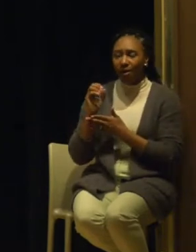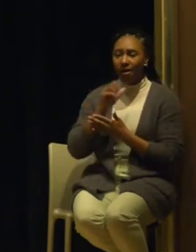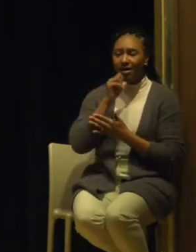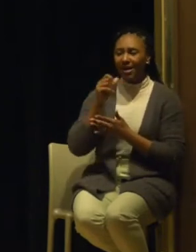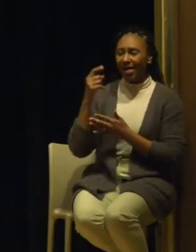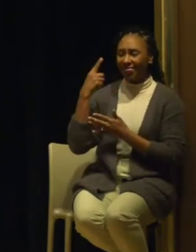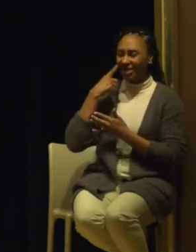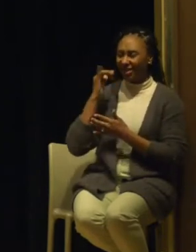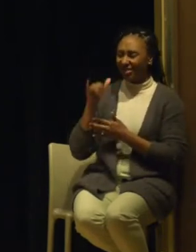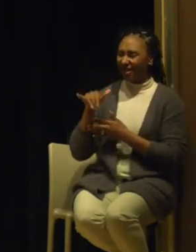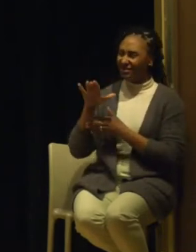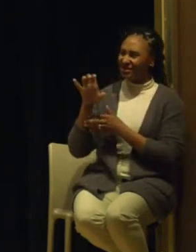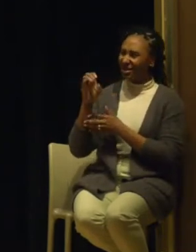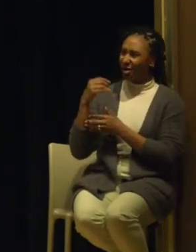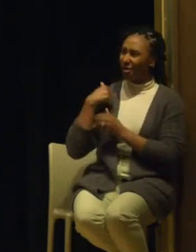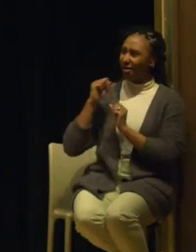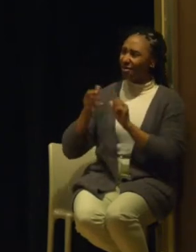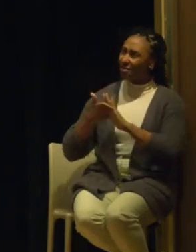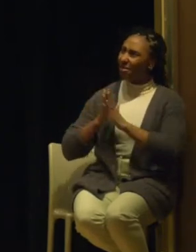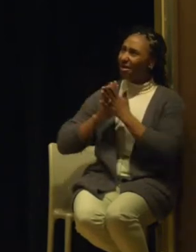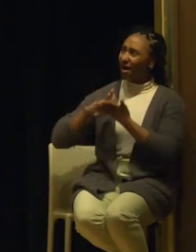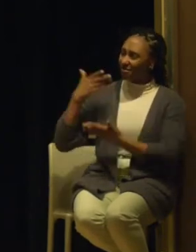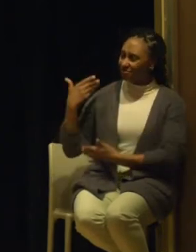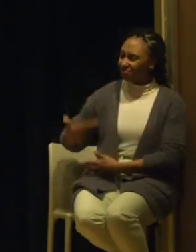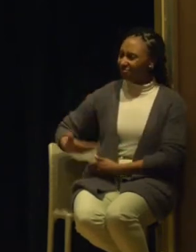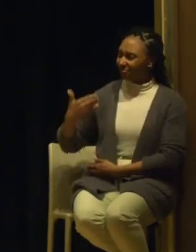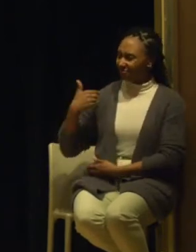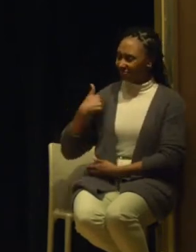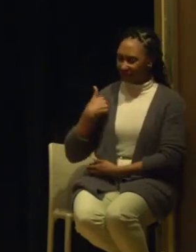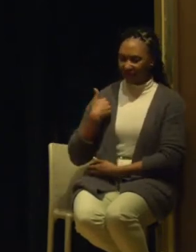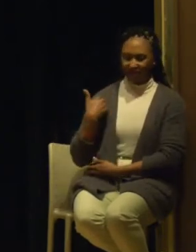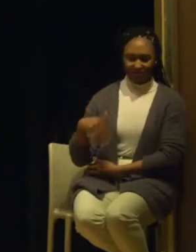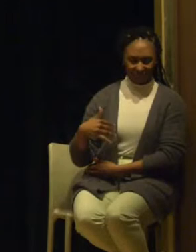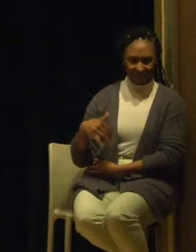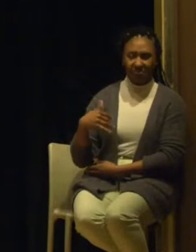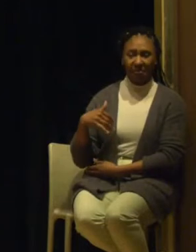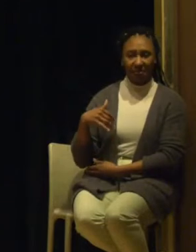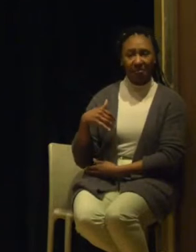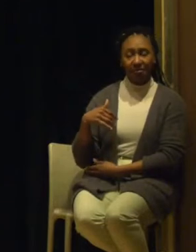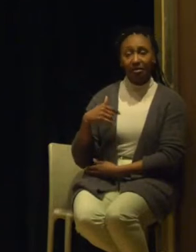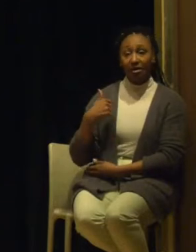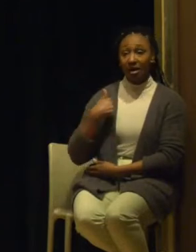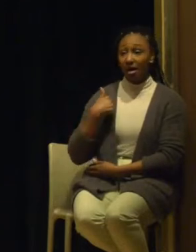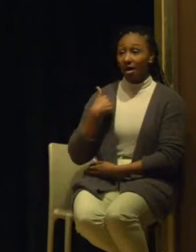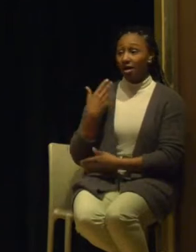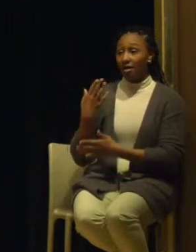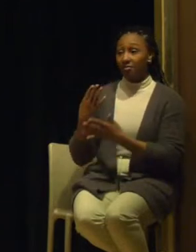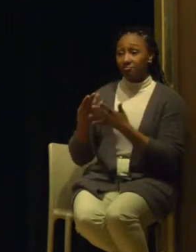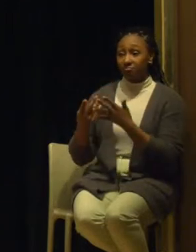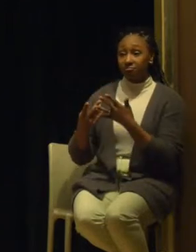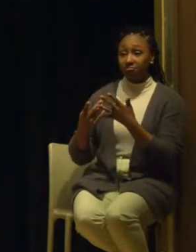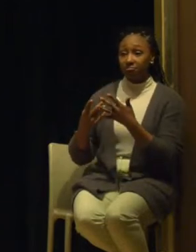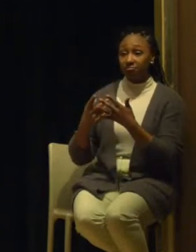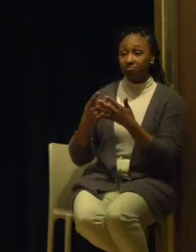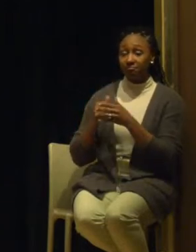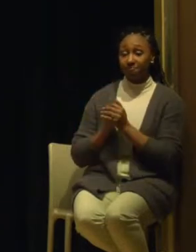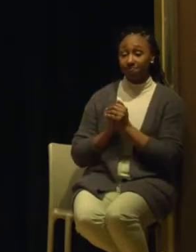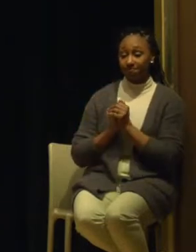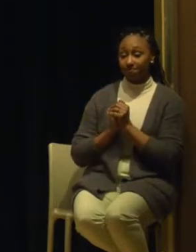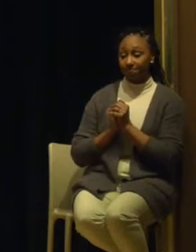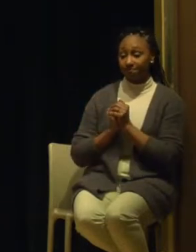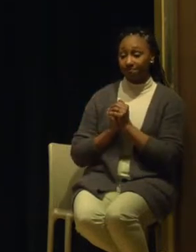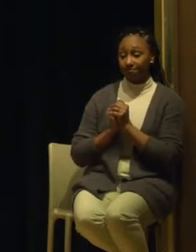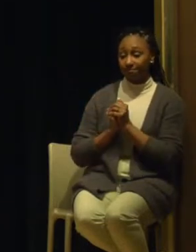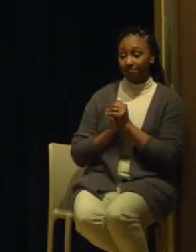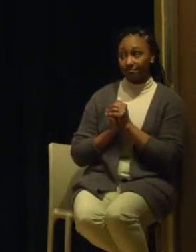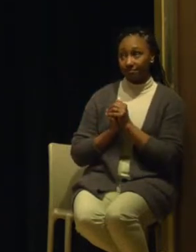could do. When I got the job at BET as vice president and general counsel, I thought that was as high as I could go as a